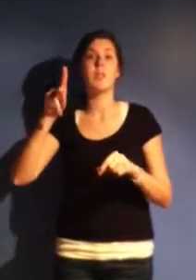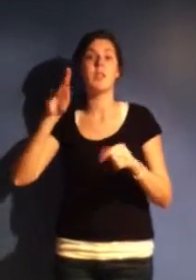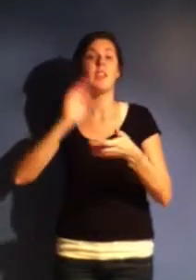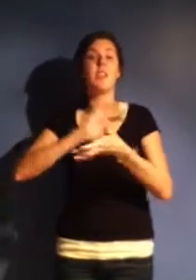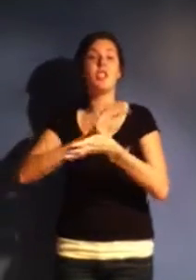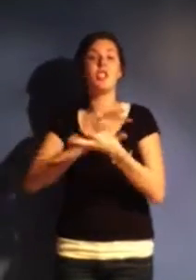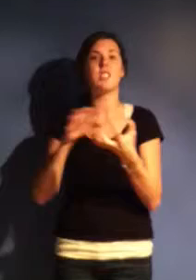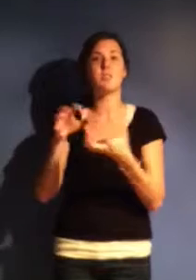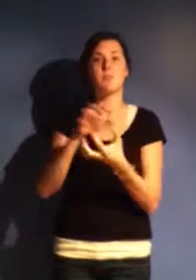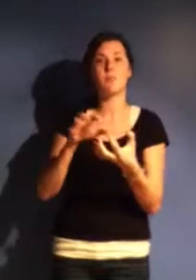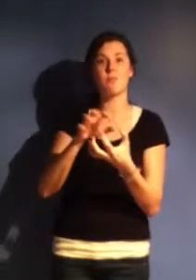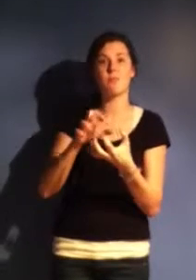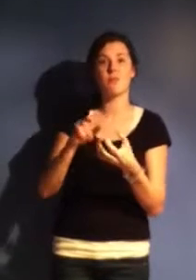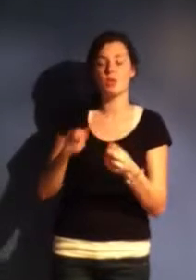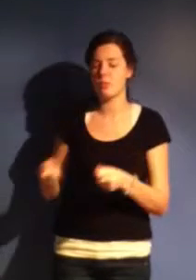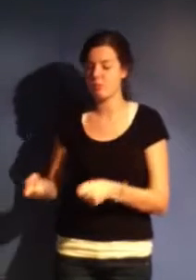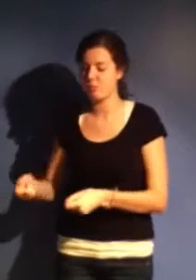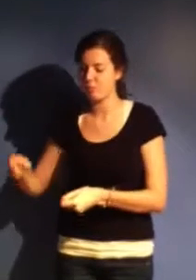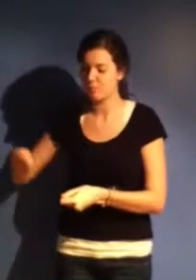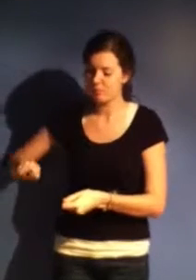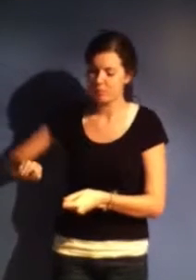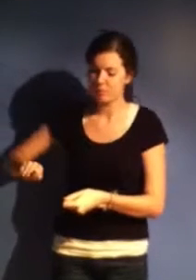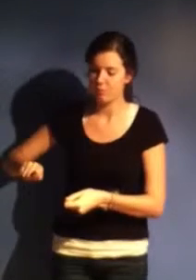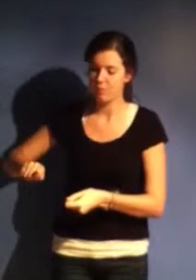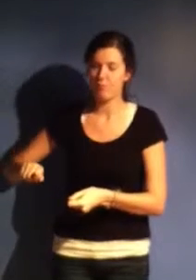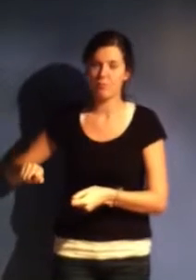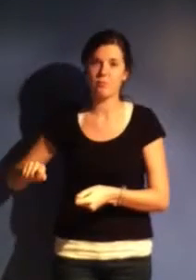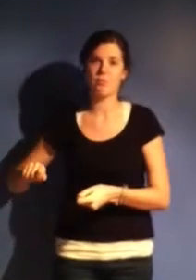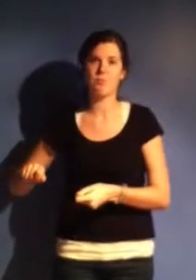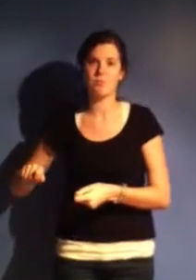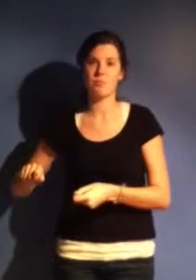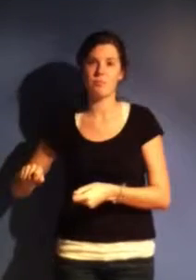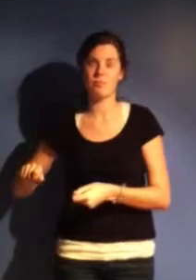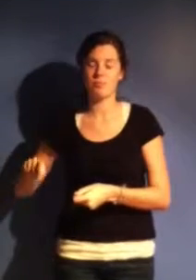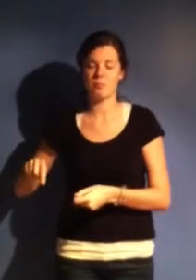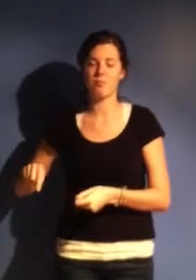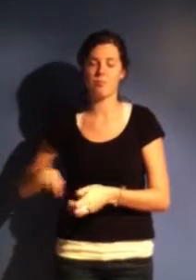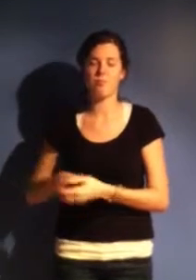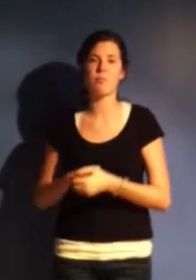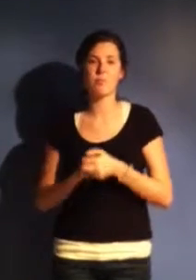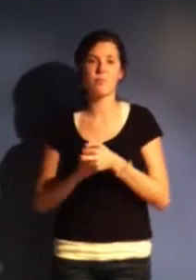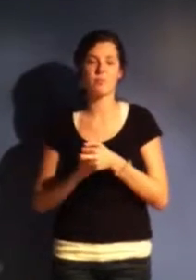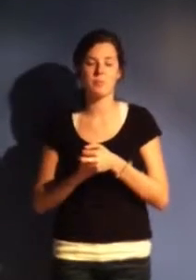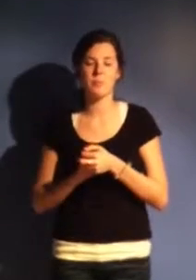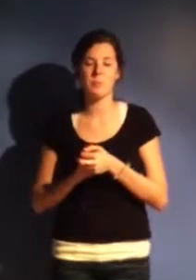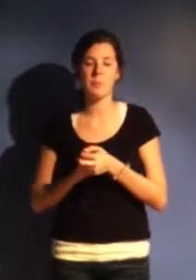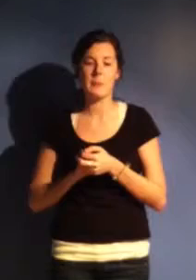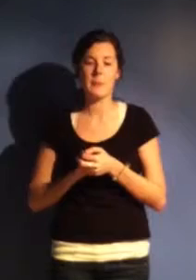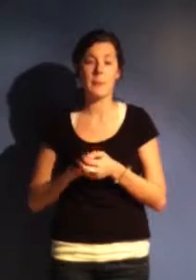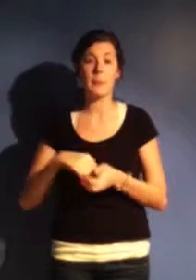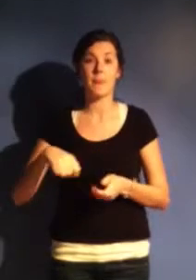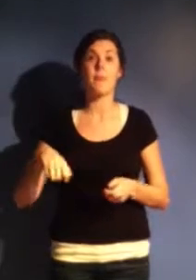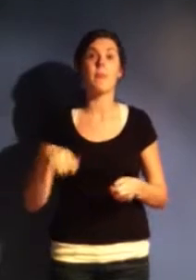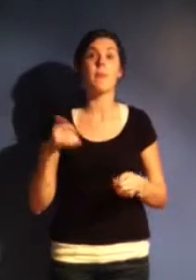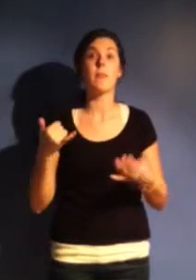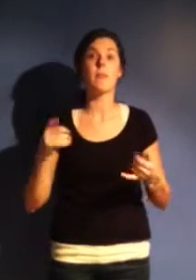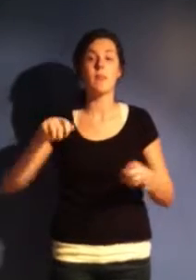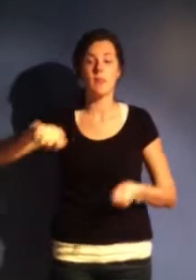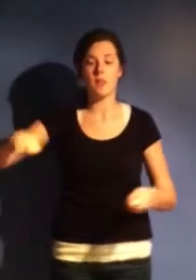that you have in the small bowl and place this on the end of the strip. Take and roll up